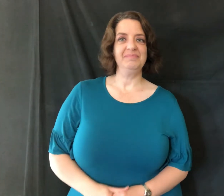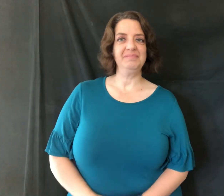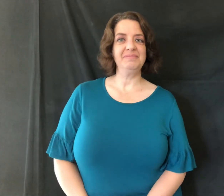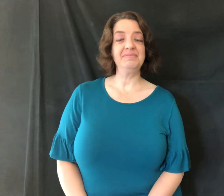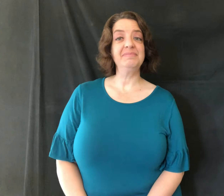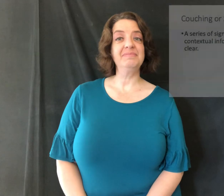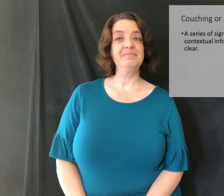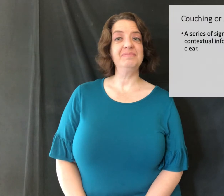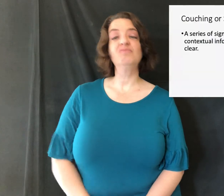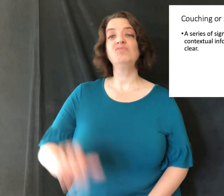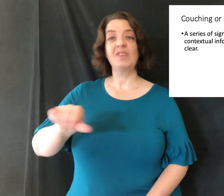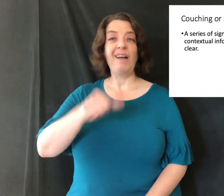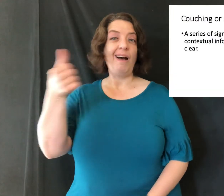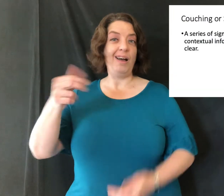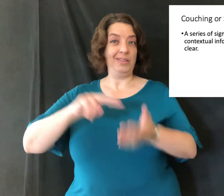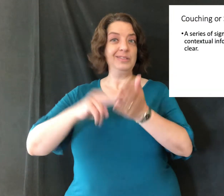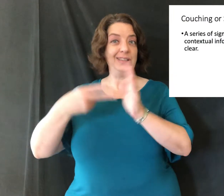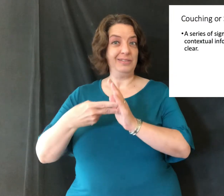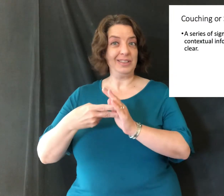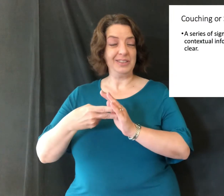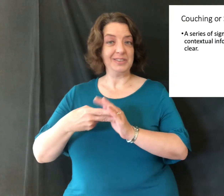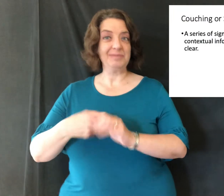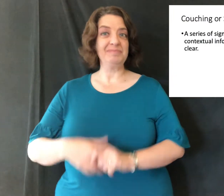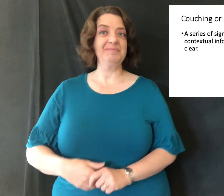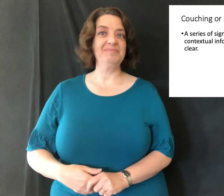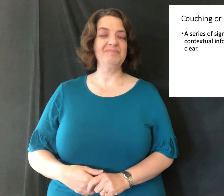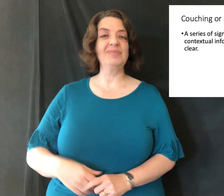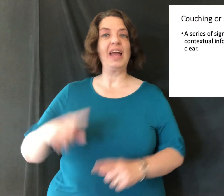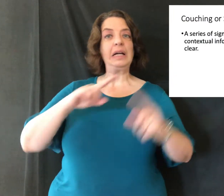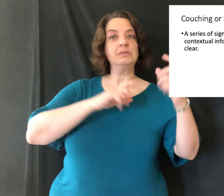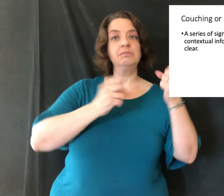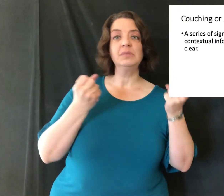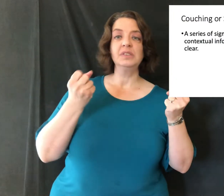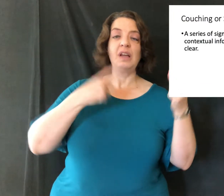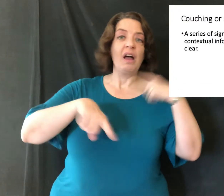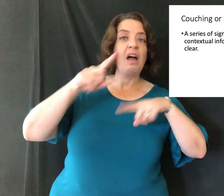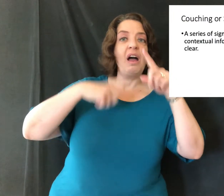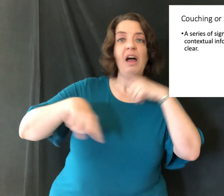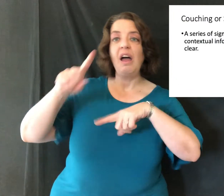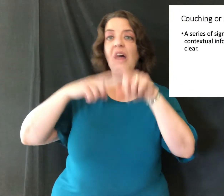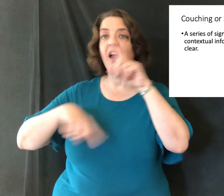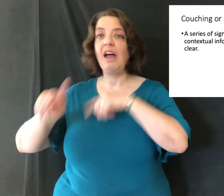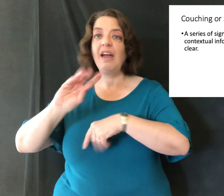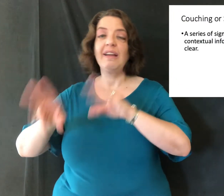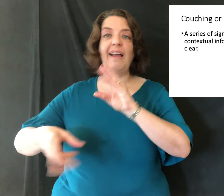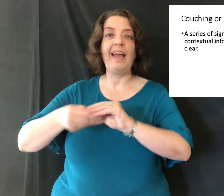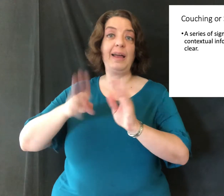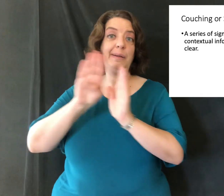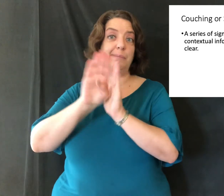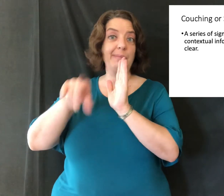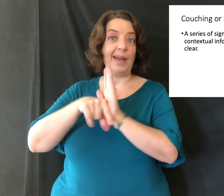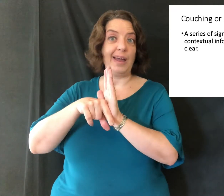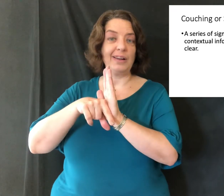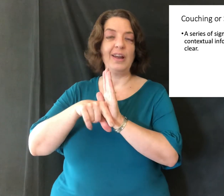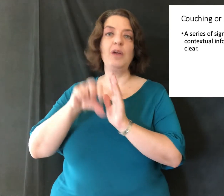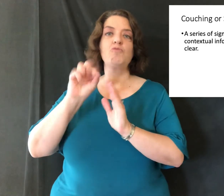to understand the following discourse. Another definition is a series of signs that